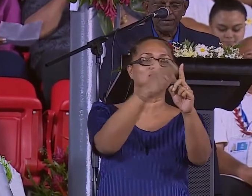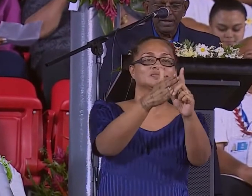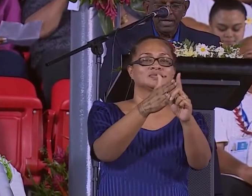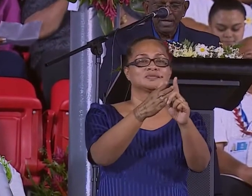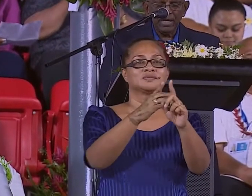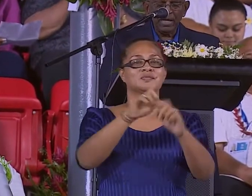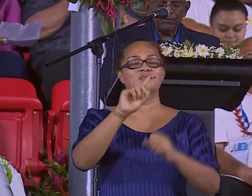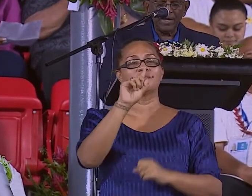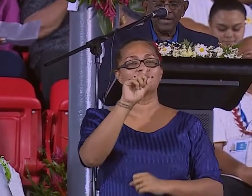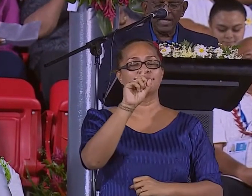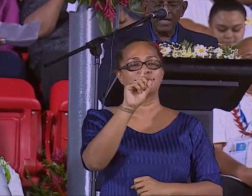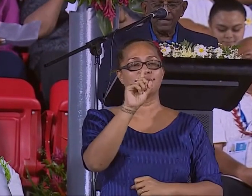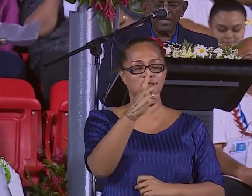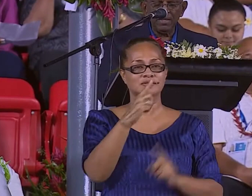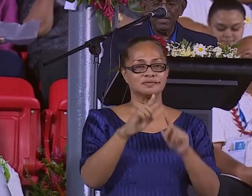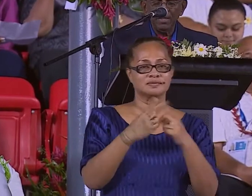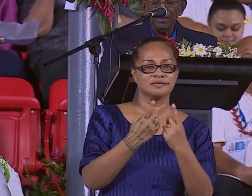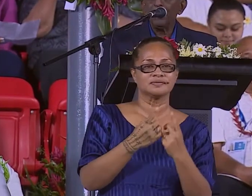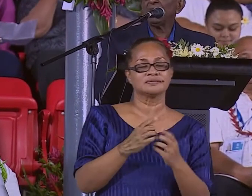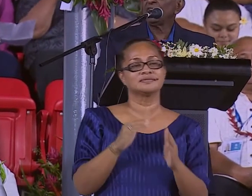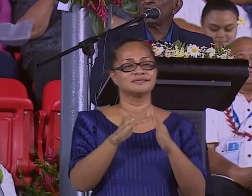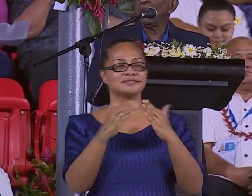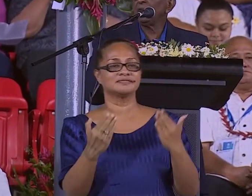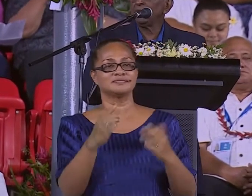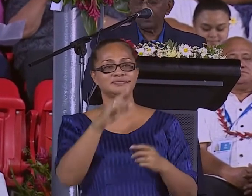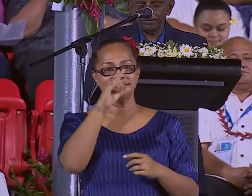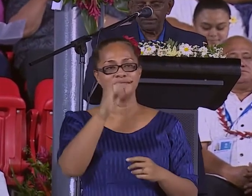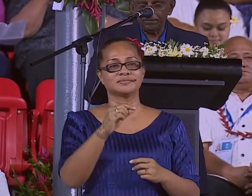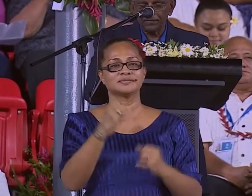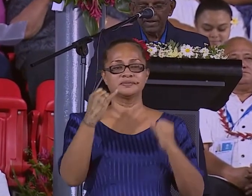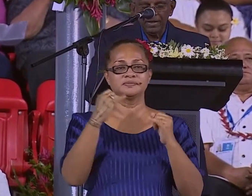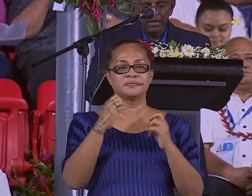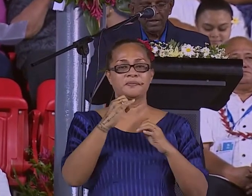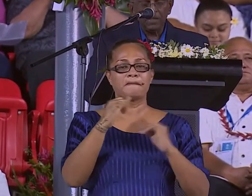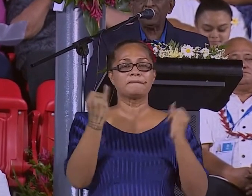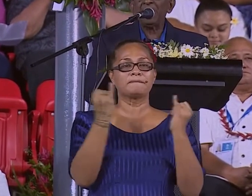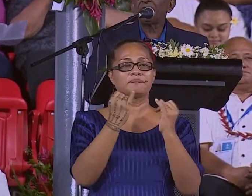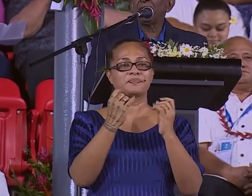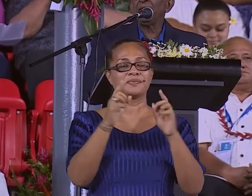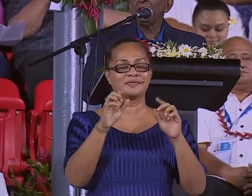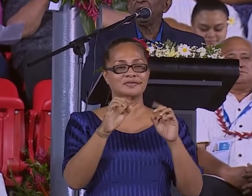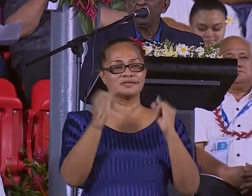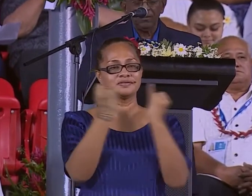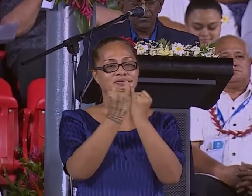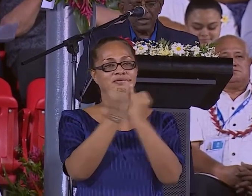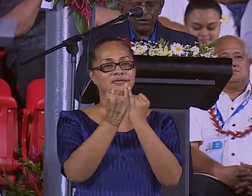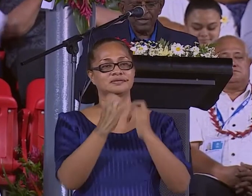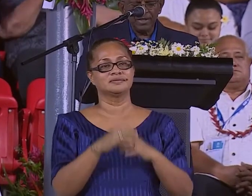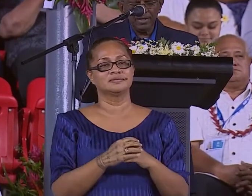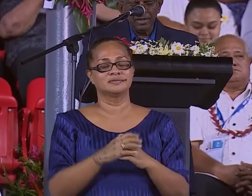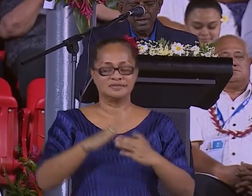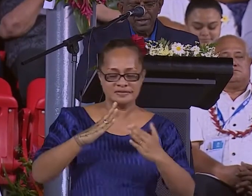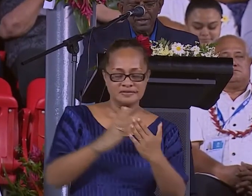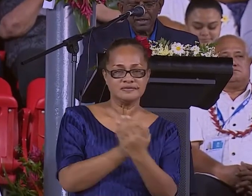objective and have very ably met the challenge. The safety,